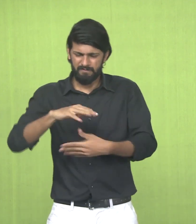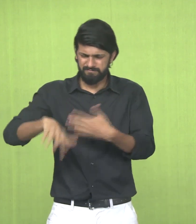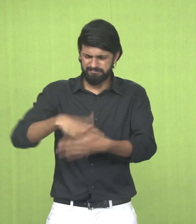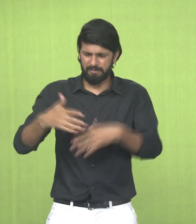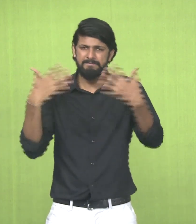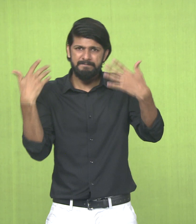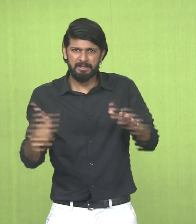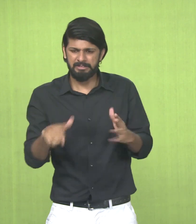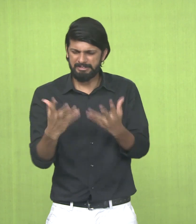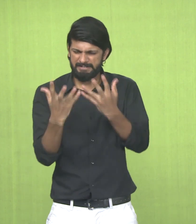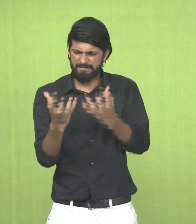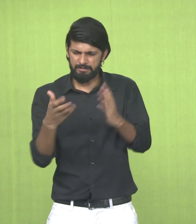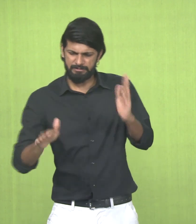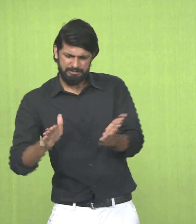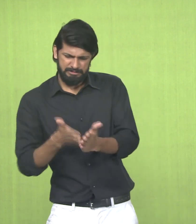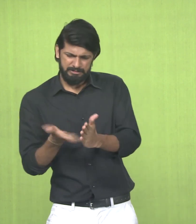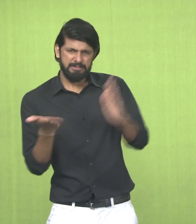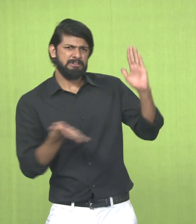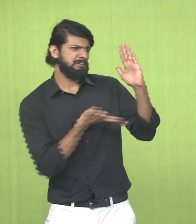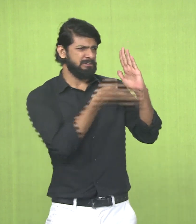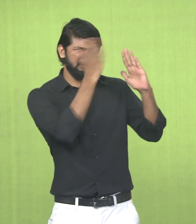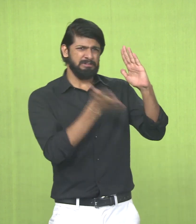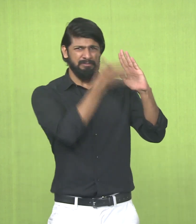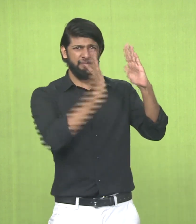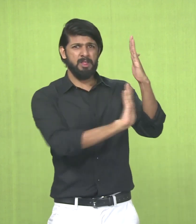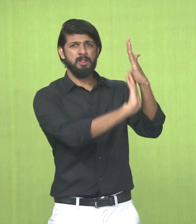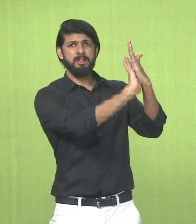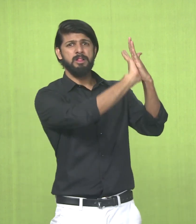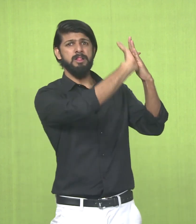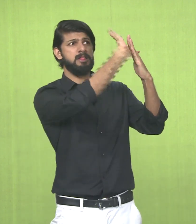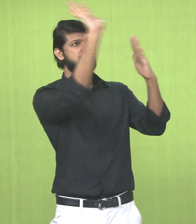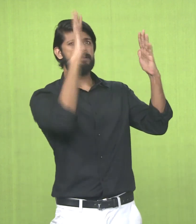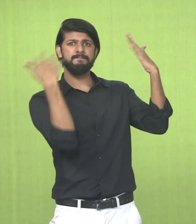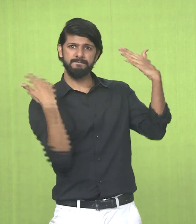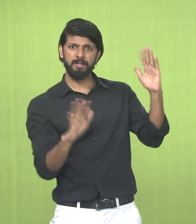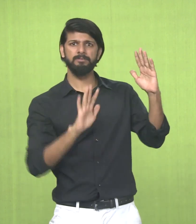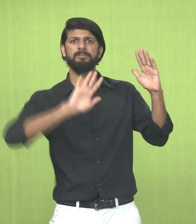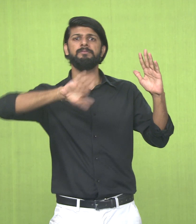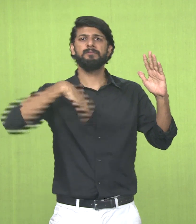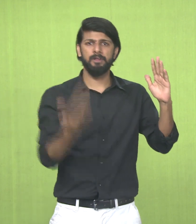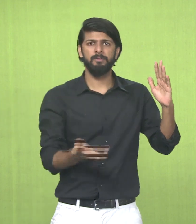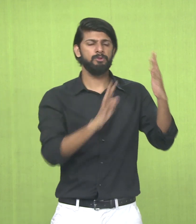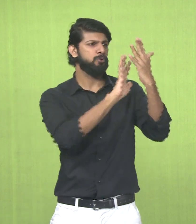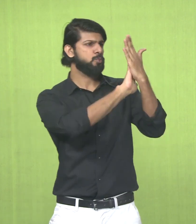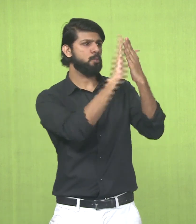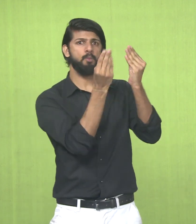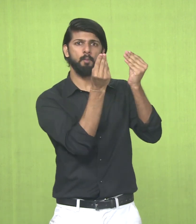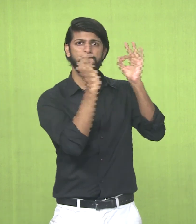use various kind of coatings as well as a coating of lime to prepare the surface of the wall,